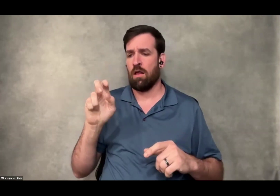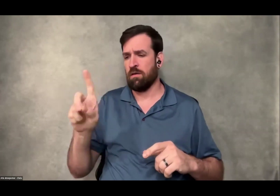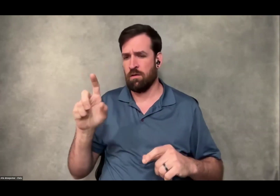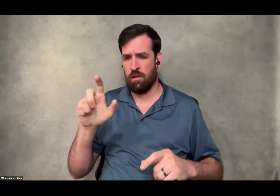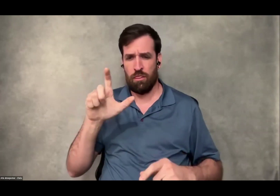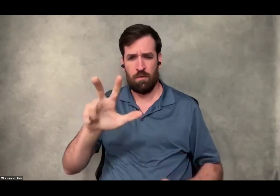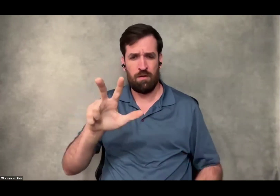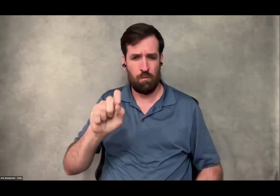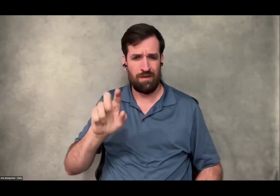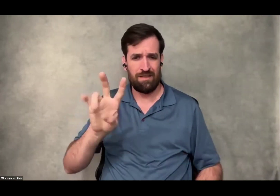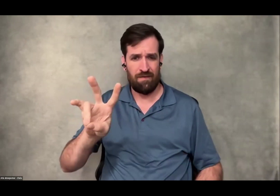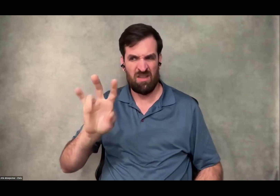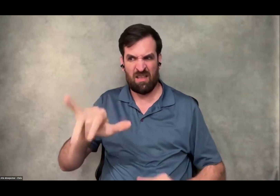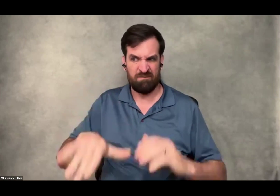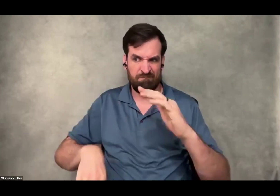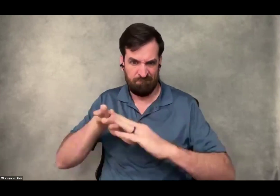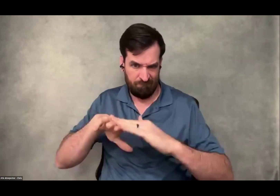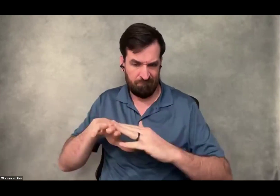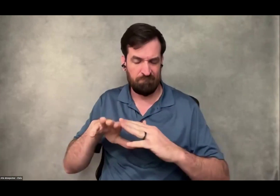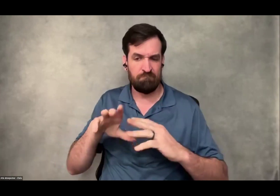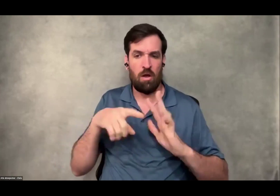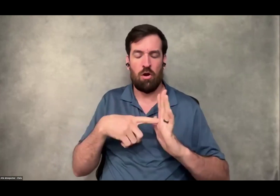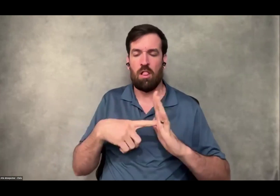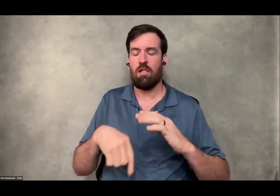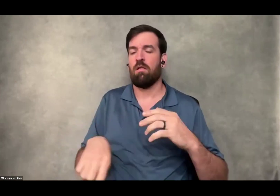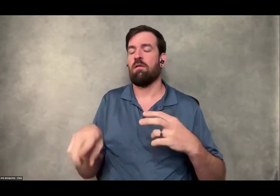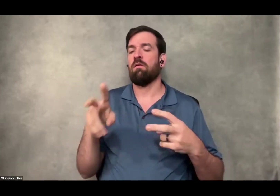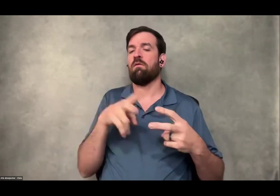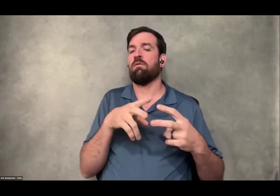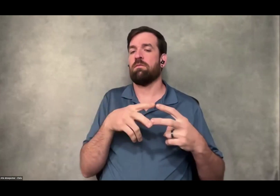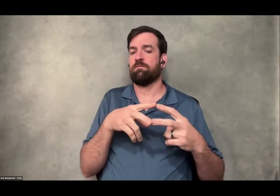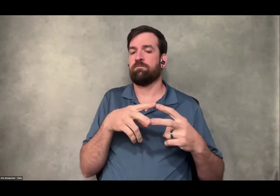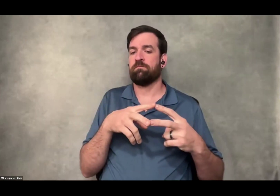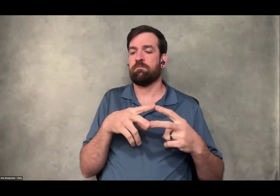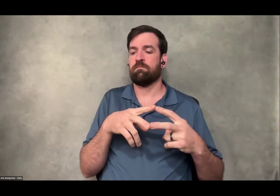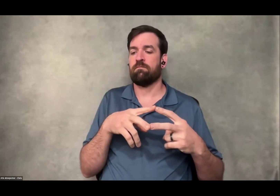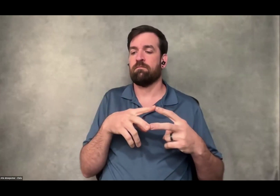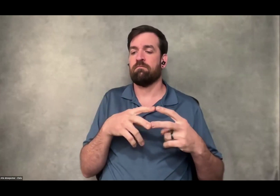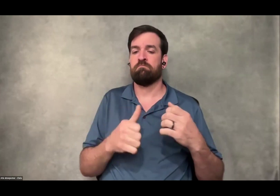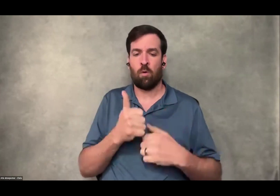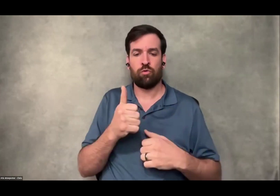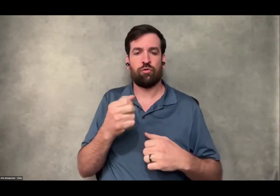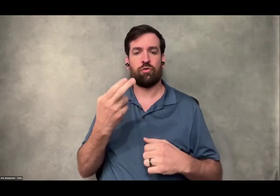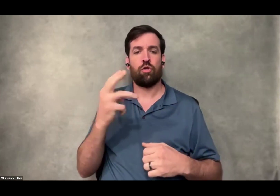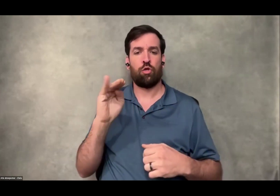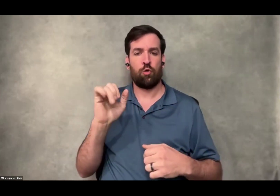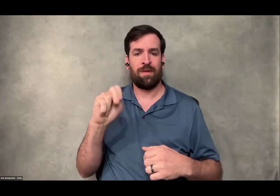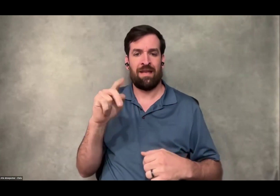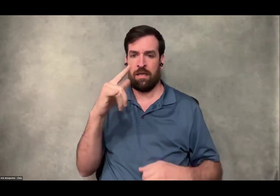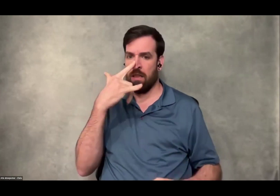the Sonnet, that's the highest model there. Those produce the most